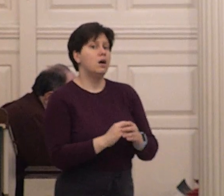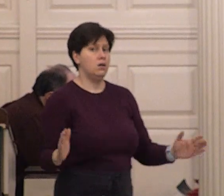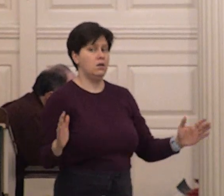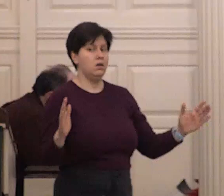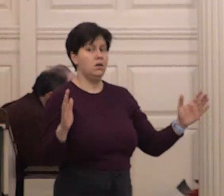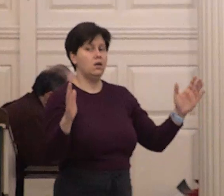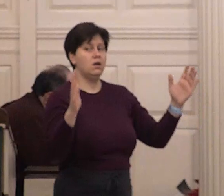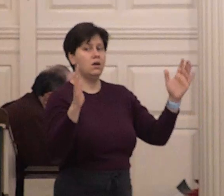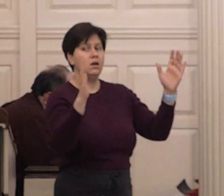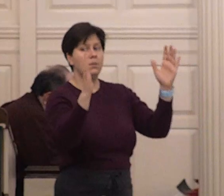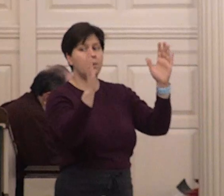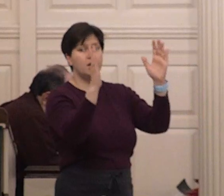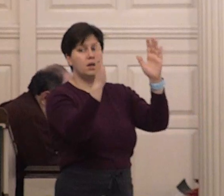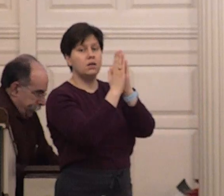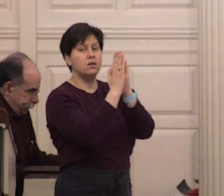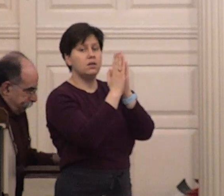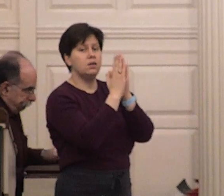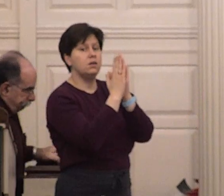ever.